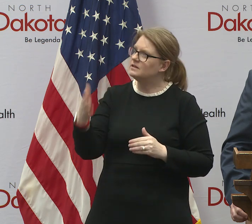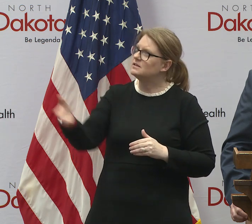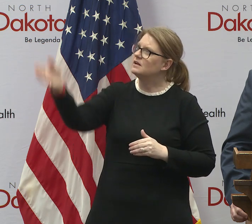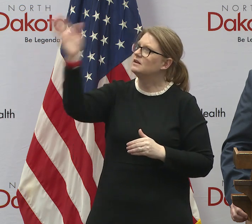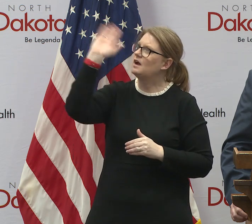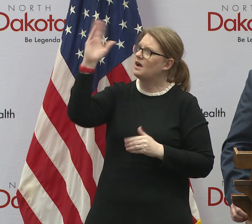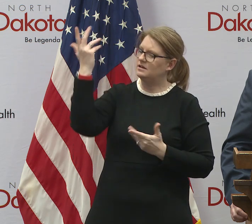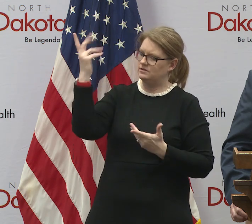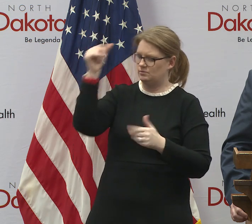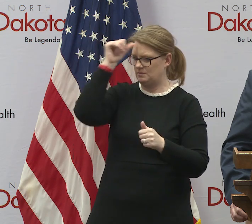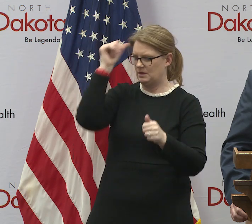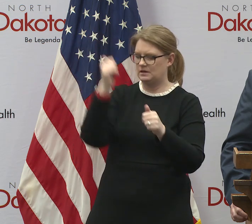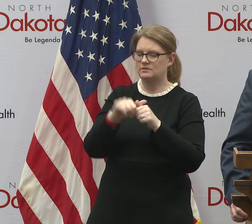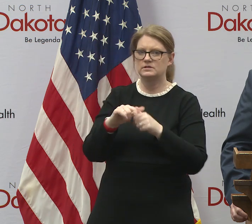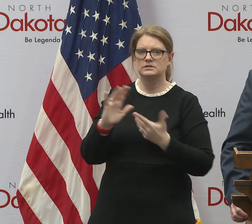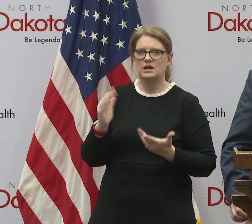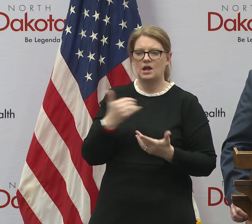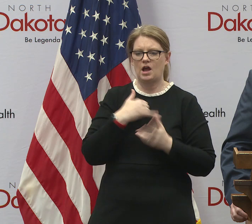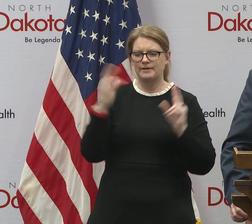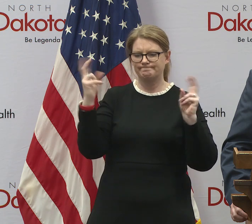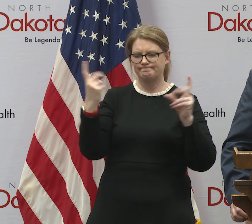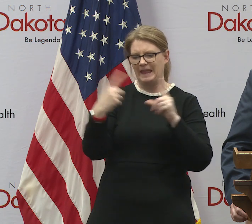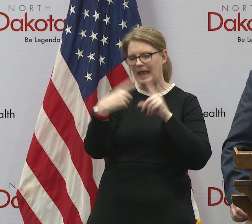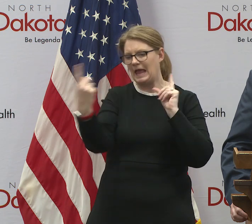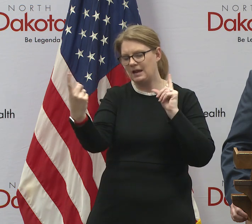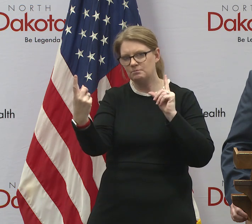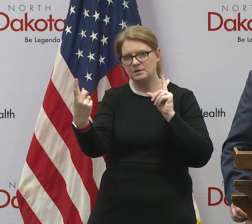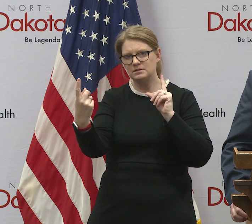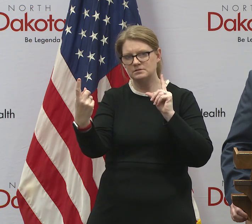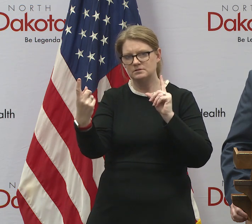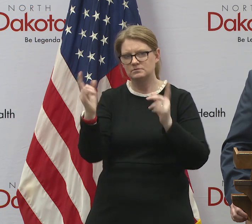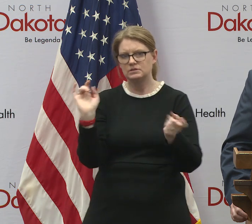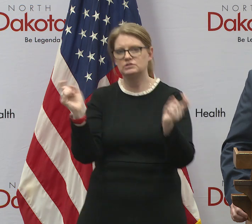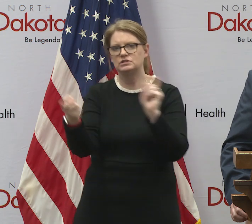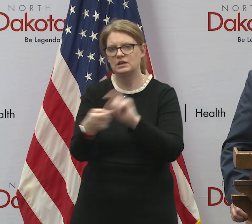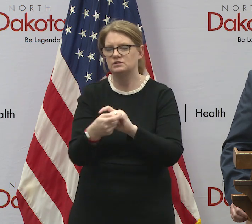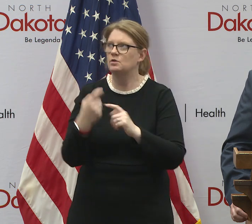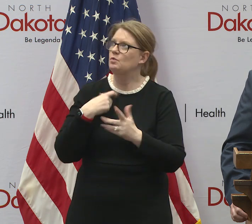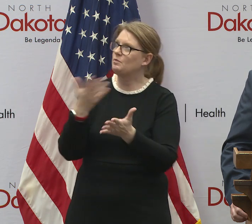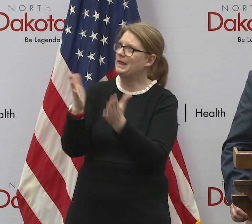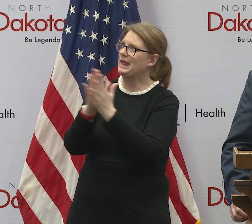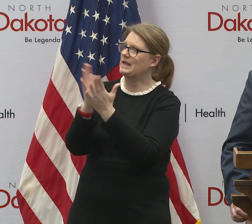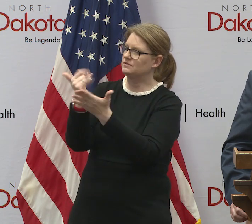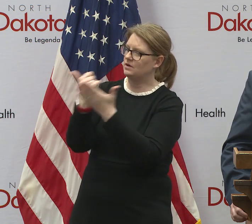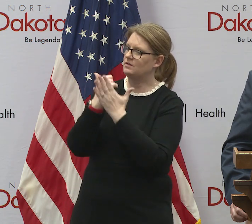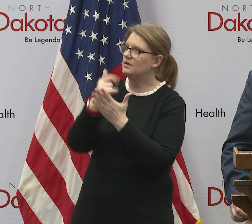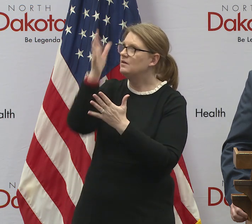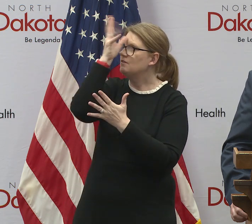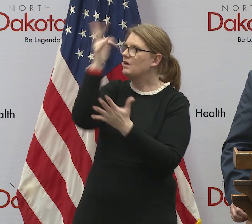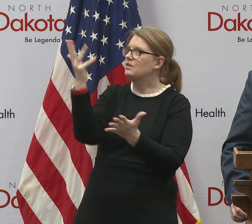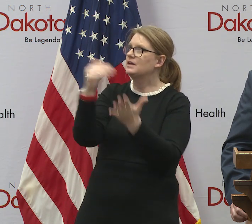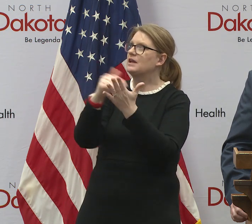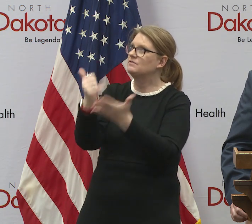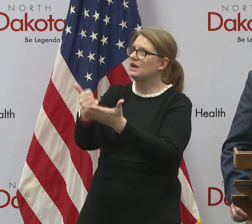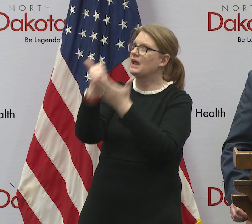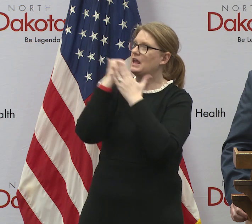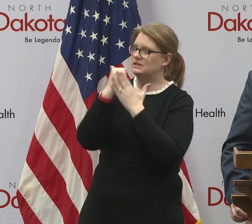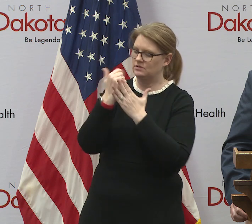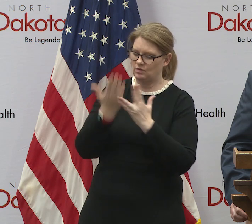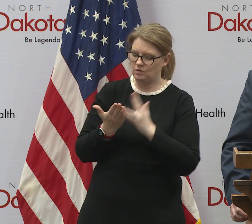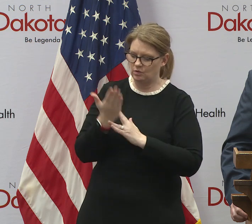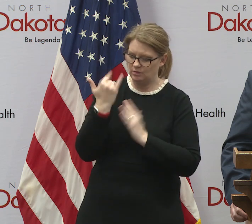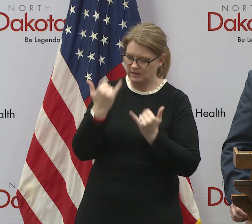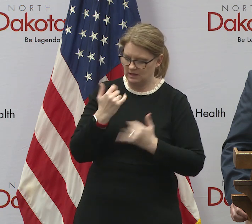reminds us, our enemies will turn back when we call upon you for help. So, Father, again, we ask for your help during this